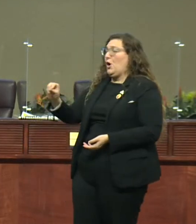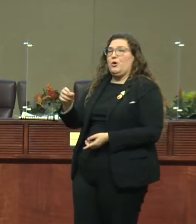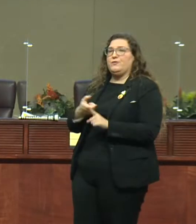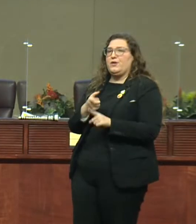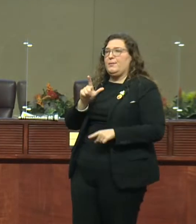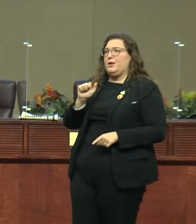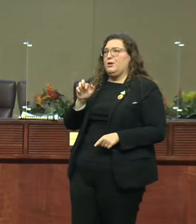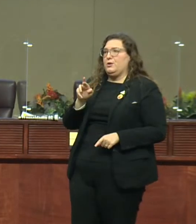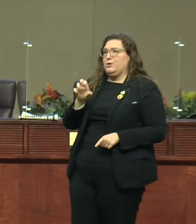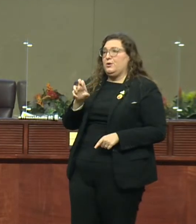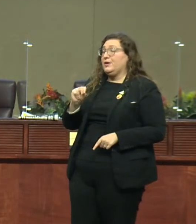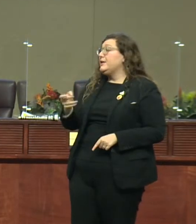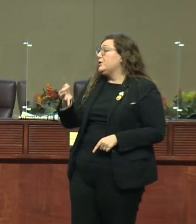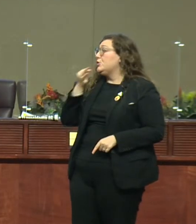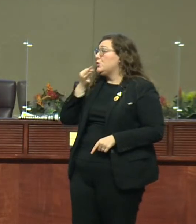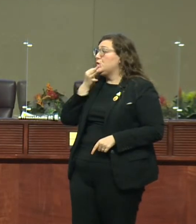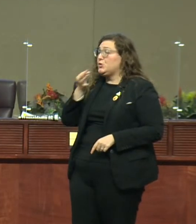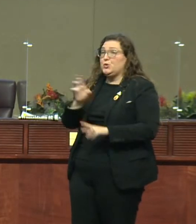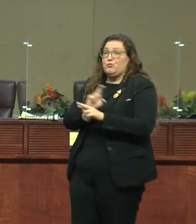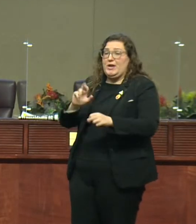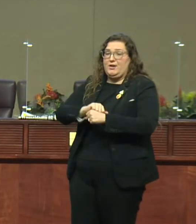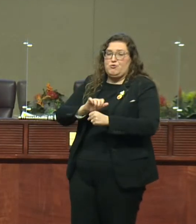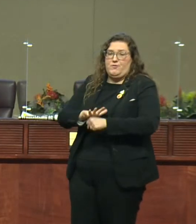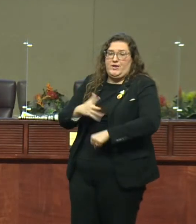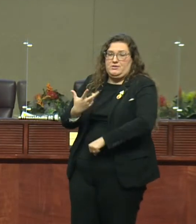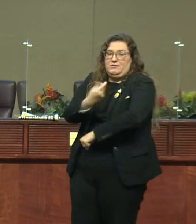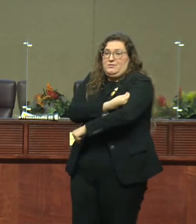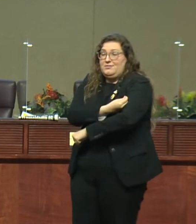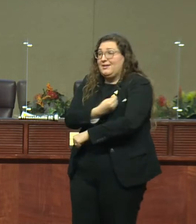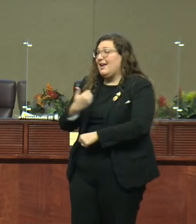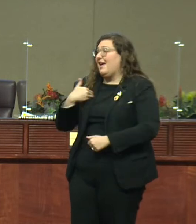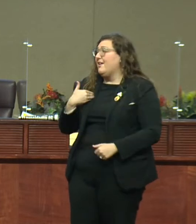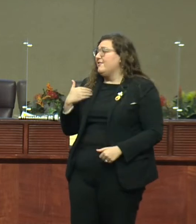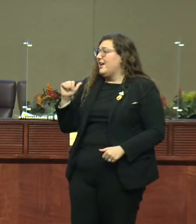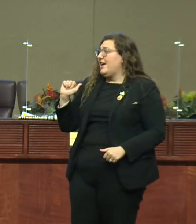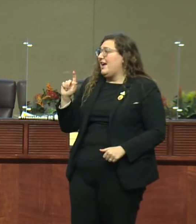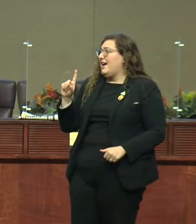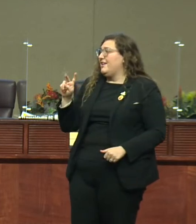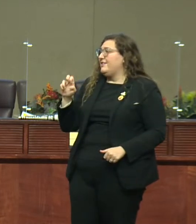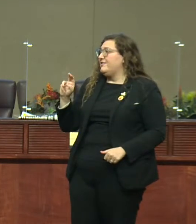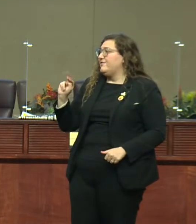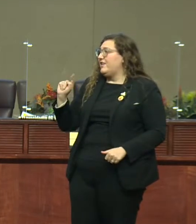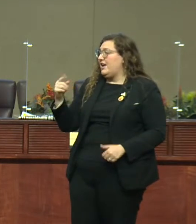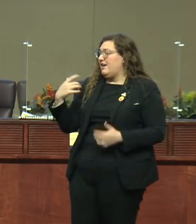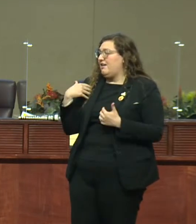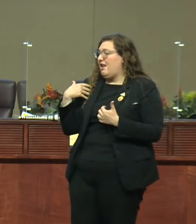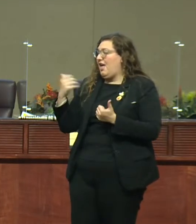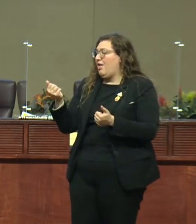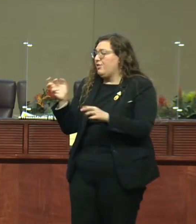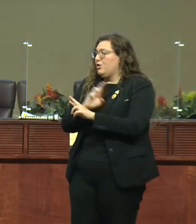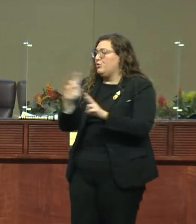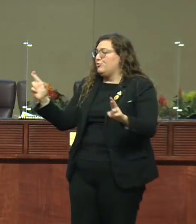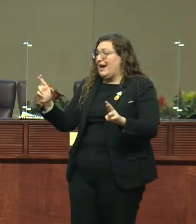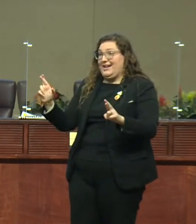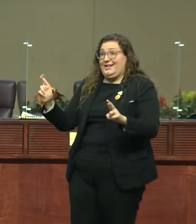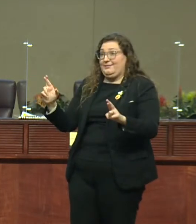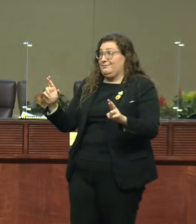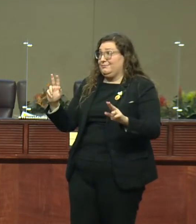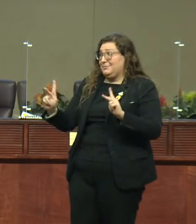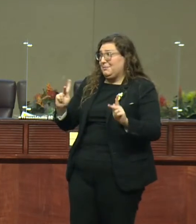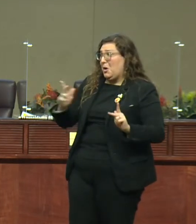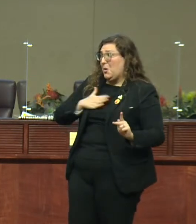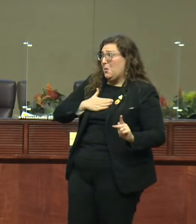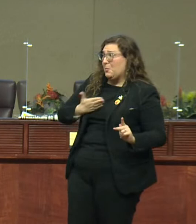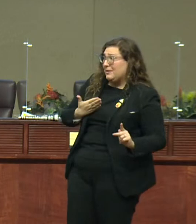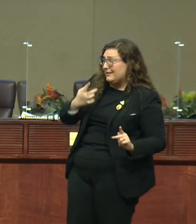and we also have Advent Health asking for volunteers to take vaccines in the trial phase. Why should people feel safe